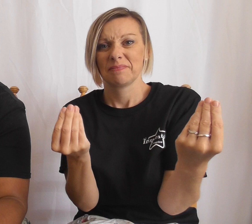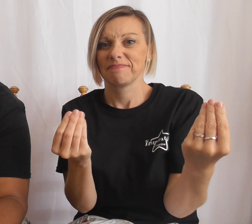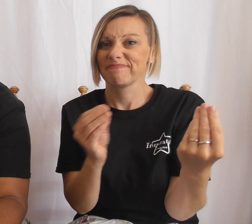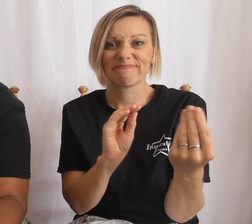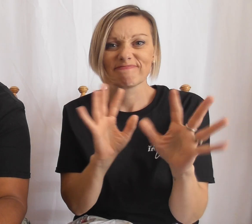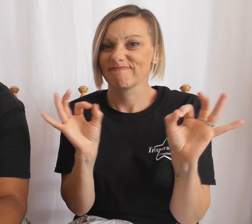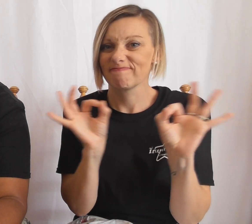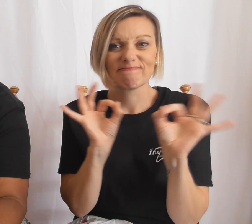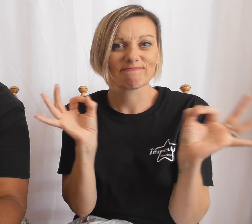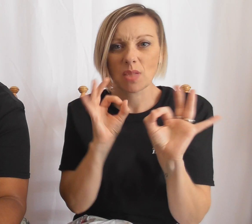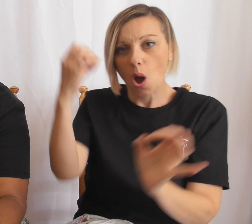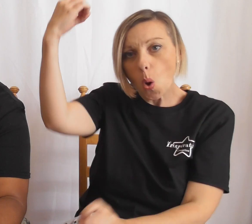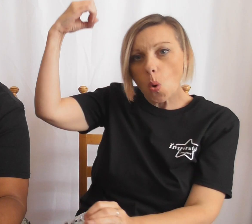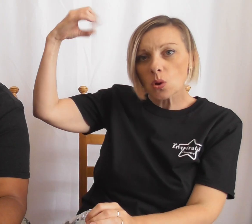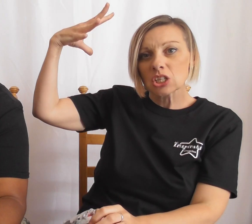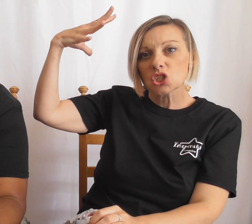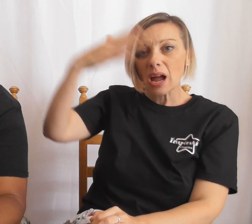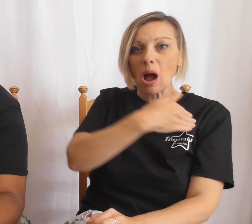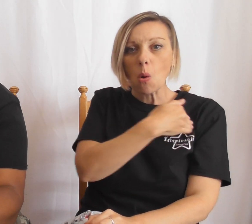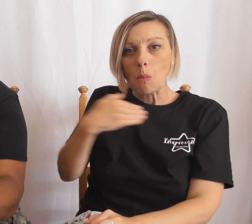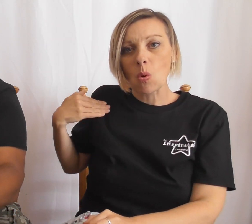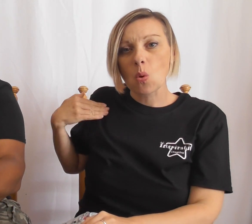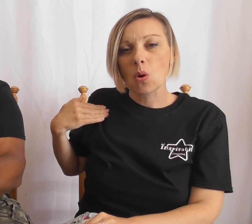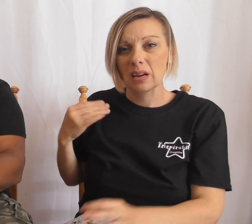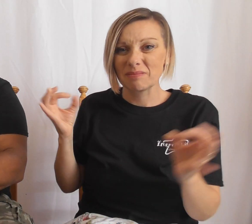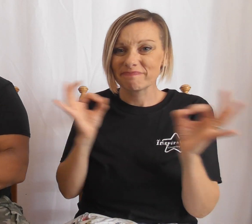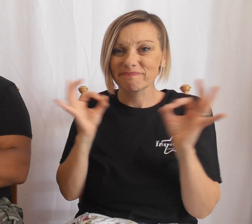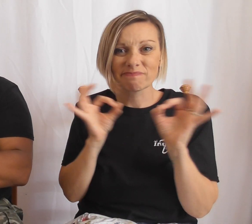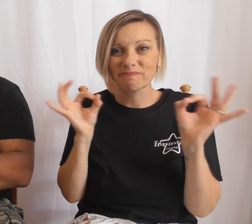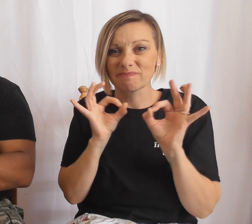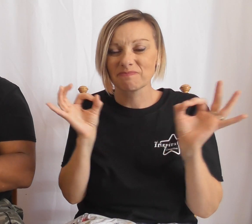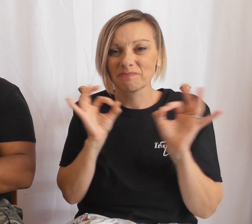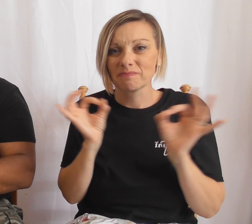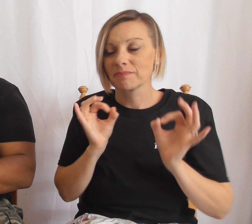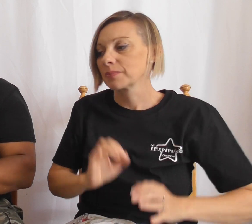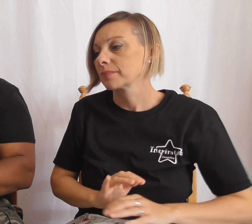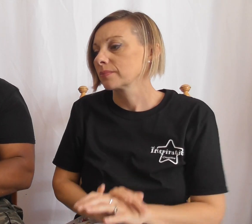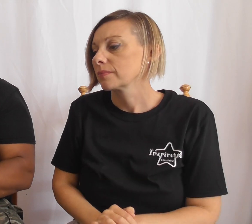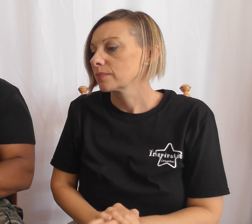wash when he woke up, did he? He got straight out and dressed.